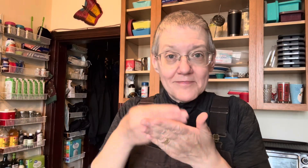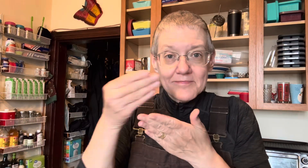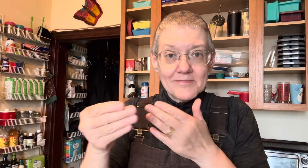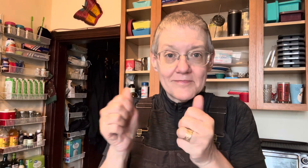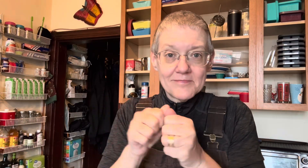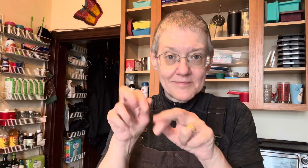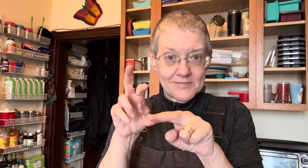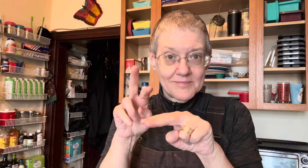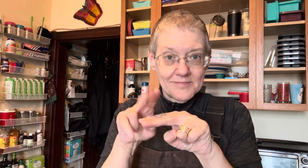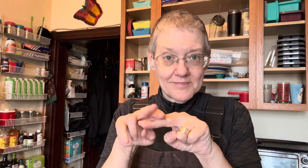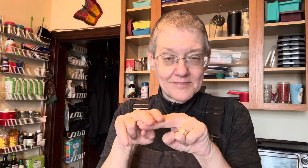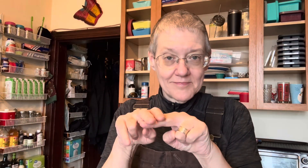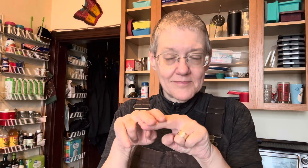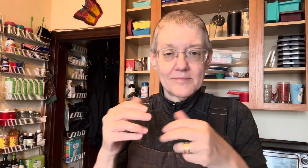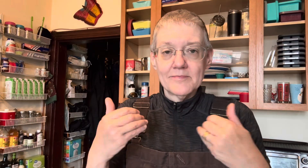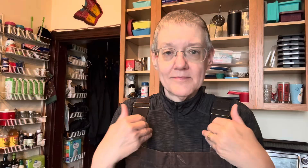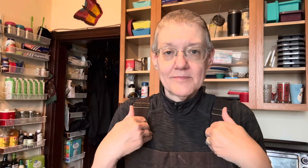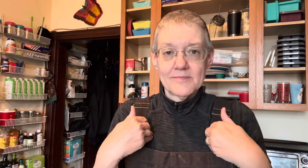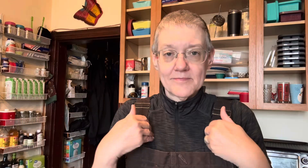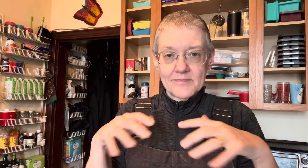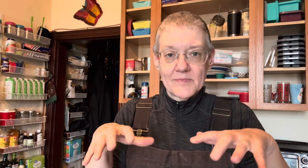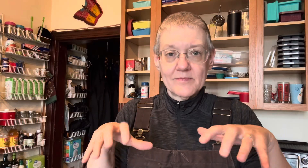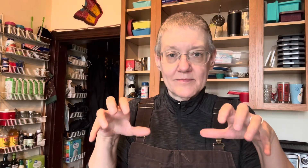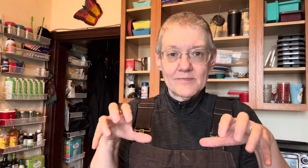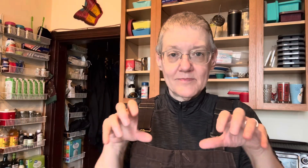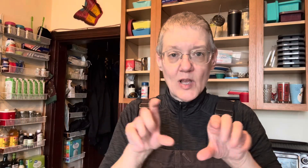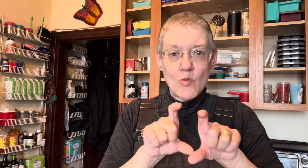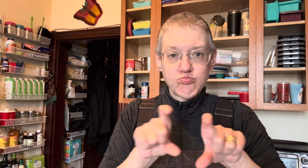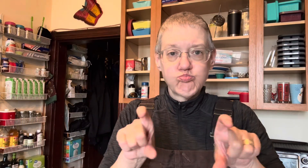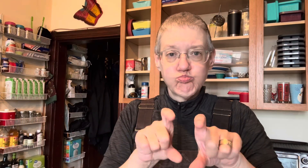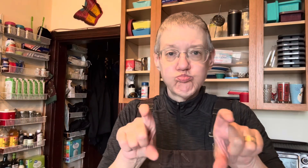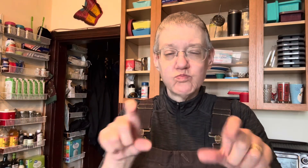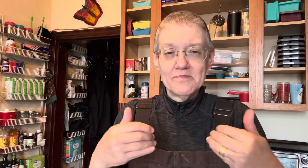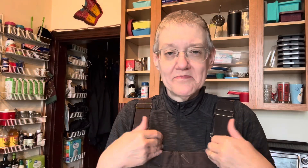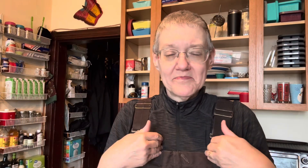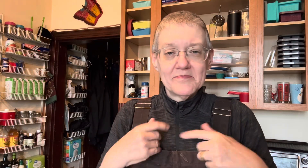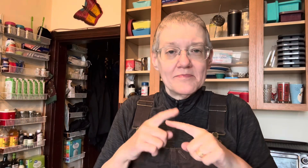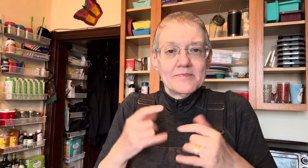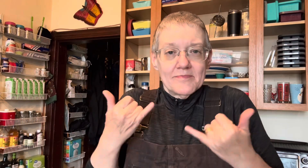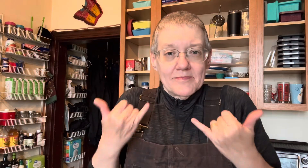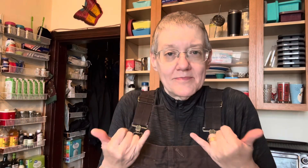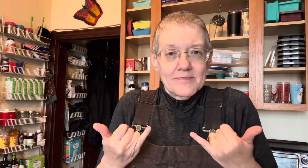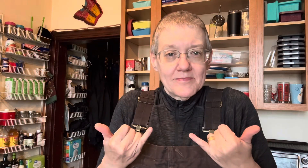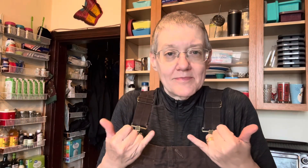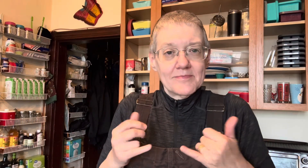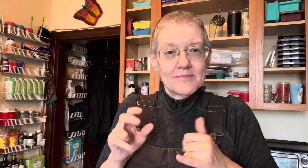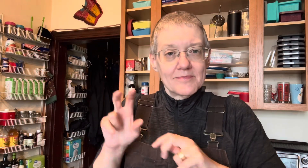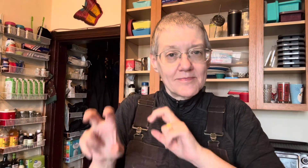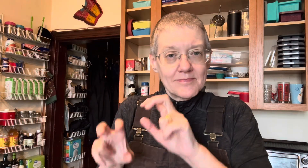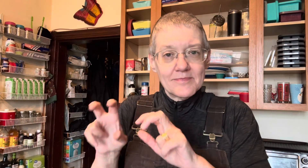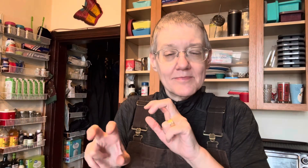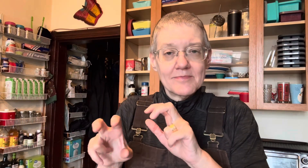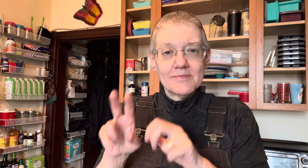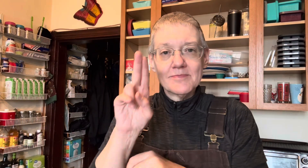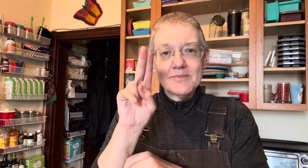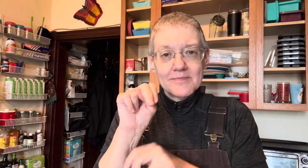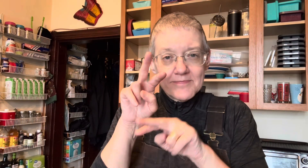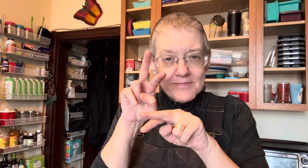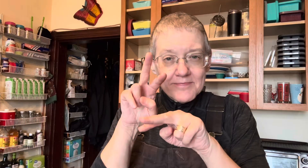I buy salted butter, and I have it stocked up in the freezer. But now I'm stocking